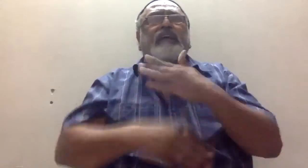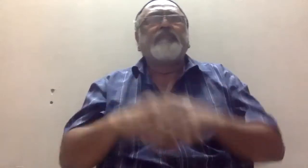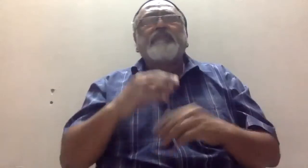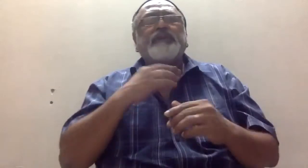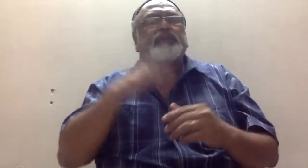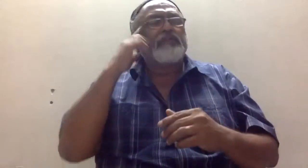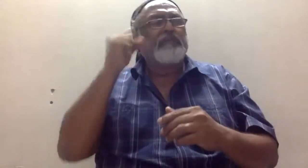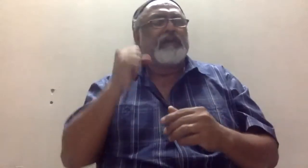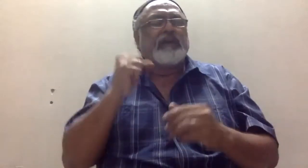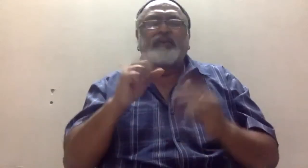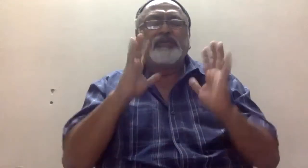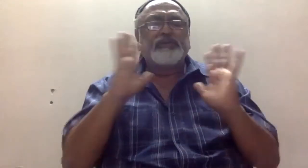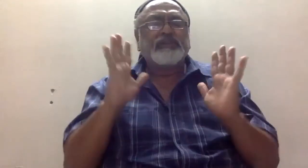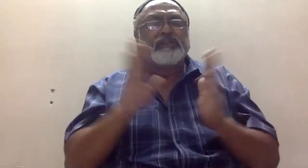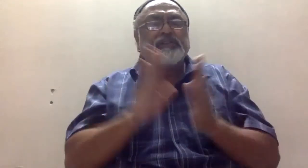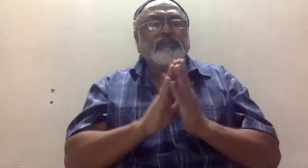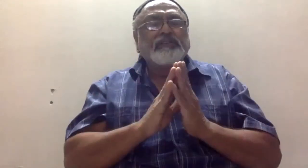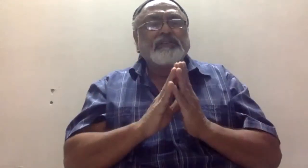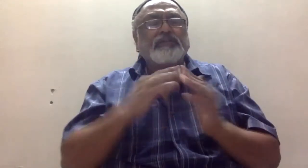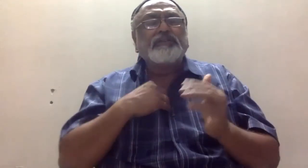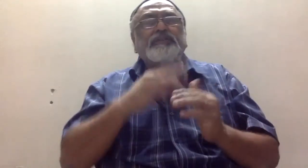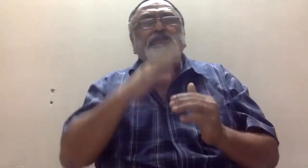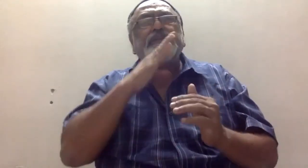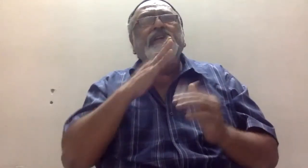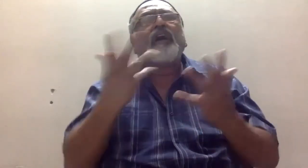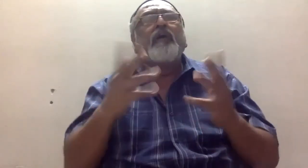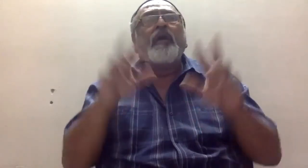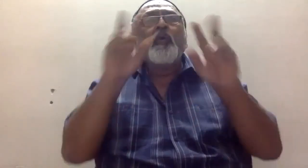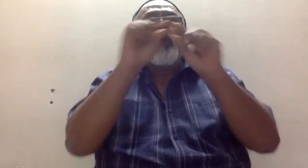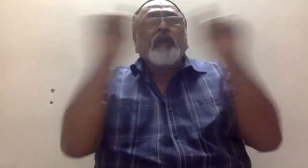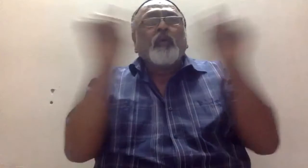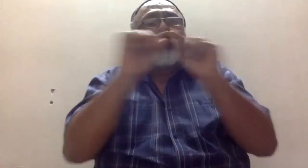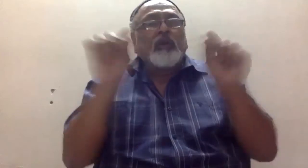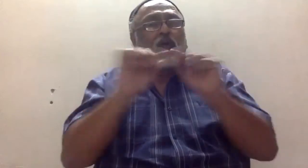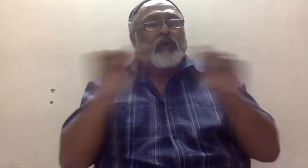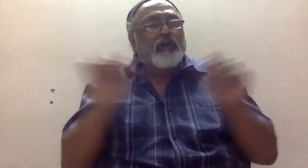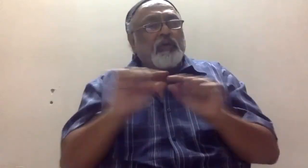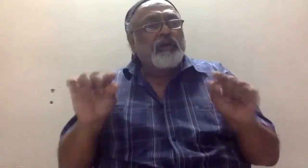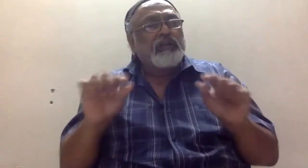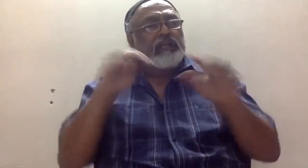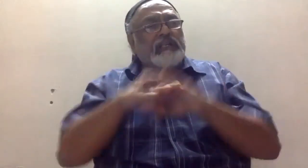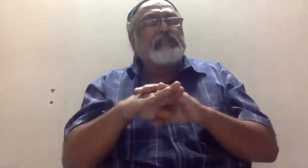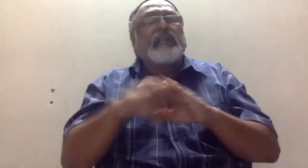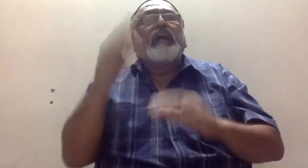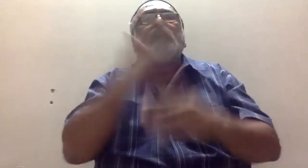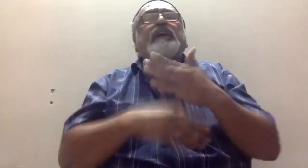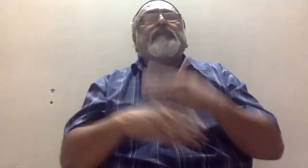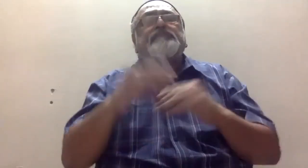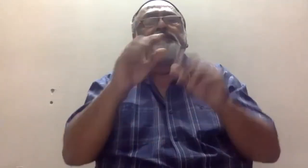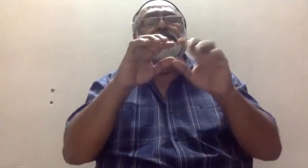that? So we spoke of the terminologies that we need to use and not use in a certain way while referring to